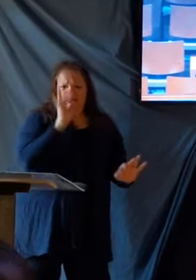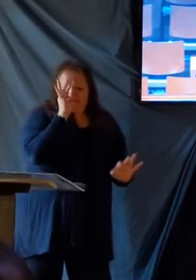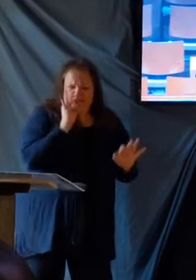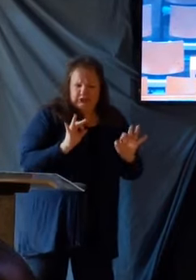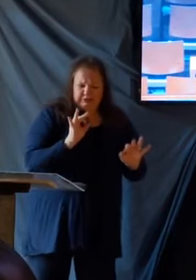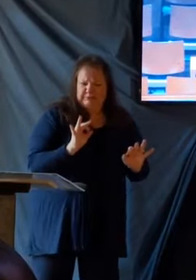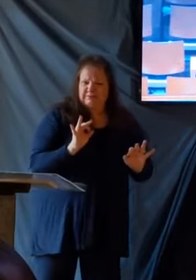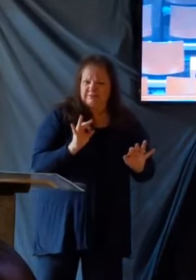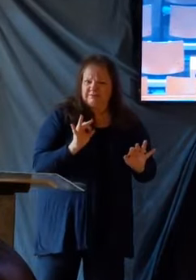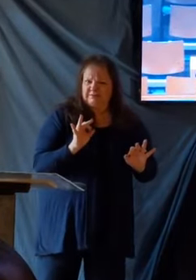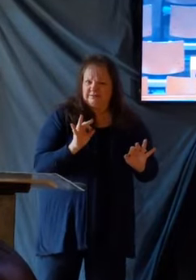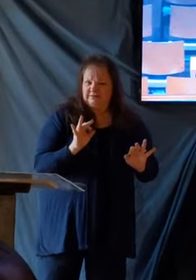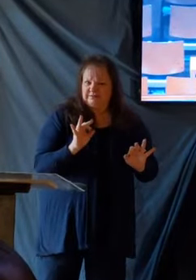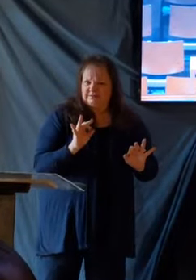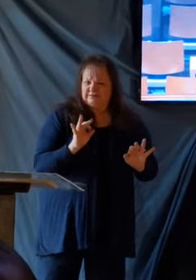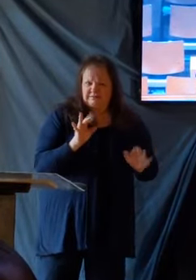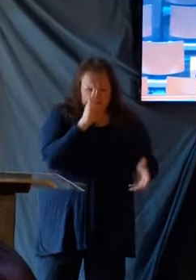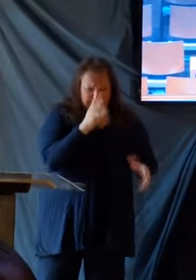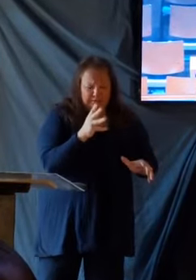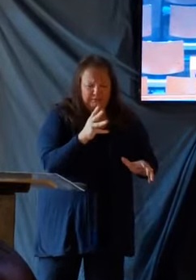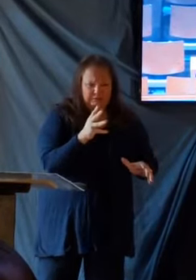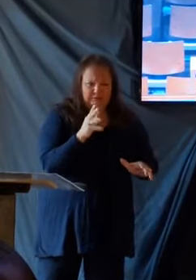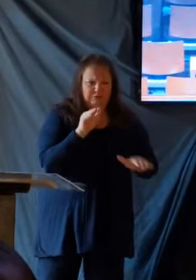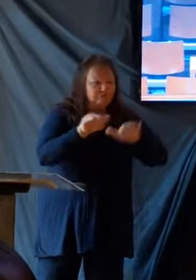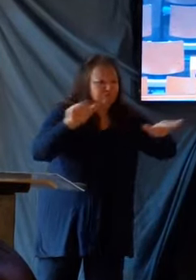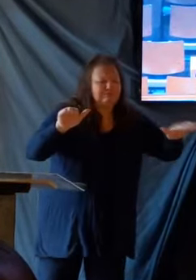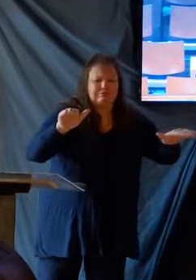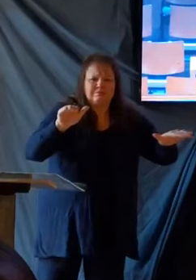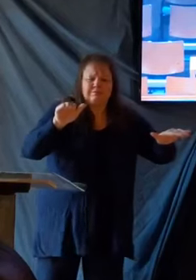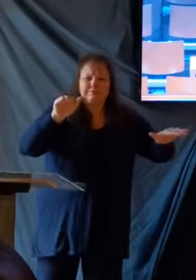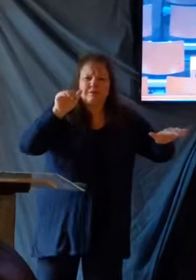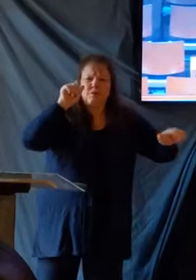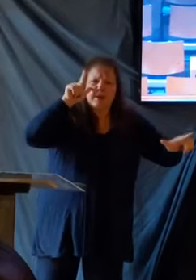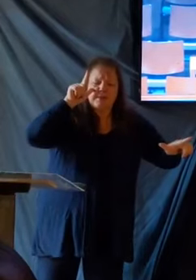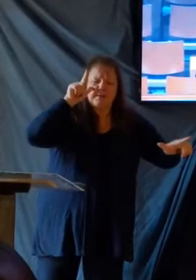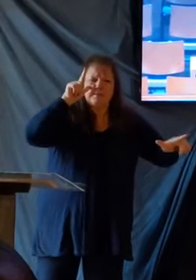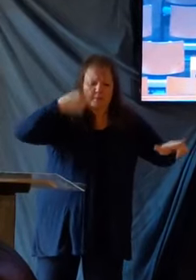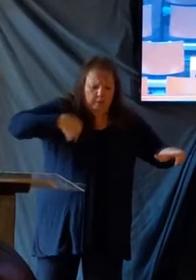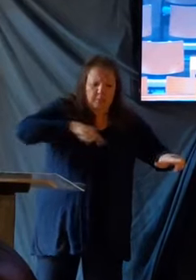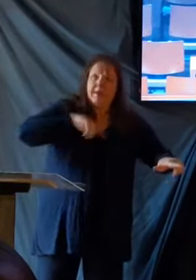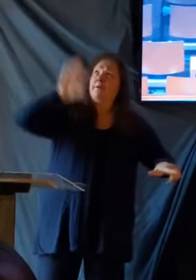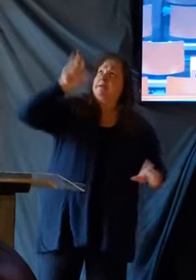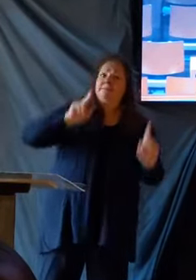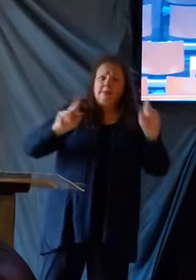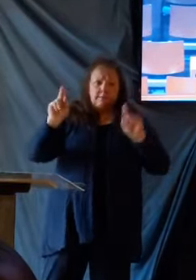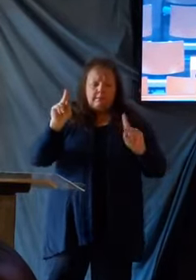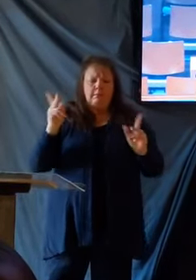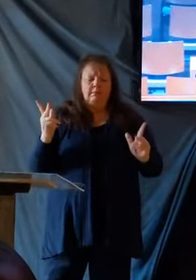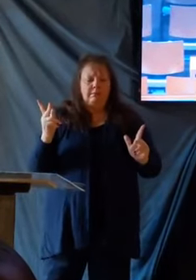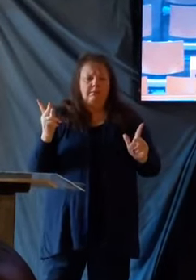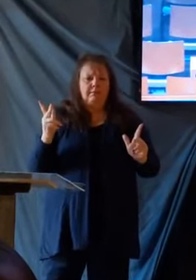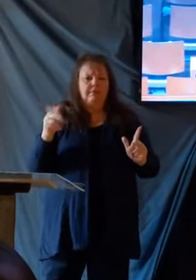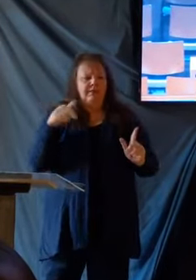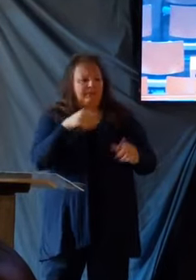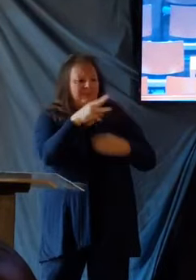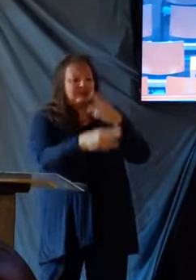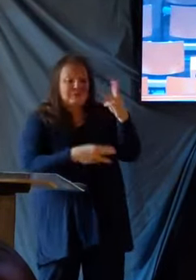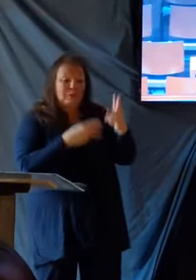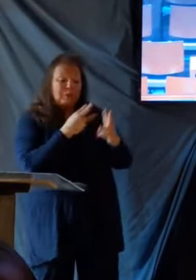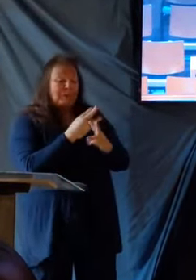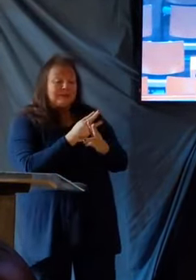judgments, catastrophes, a wake-up call, a reminder to God's people that this